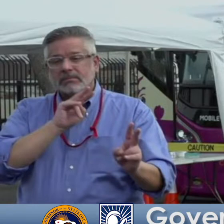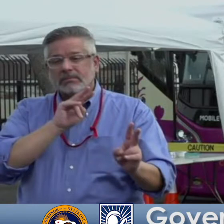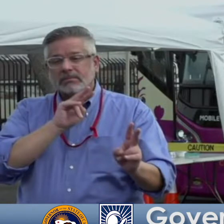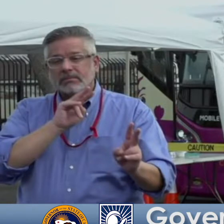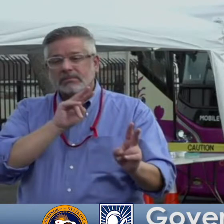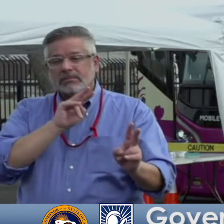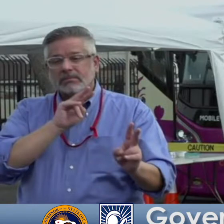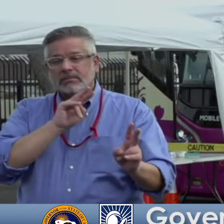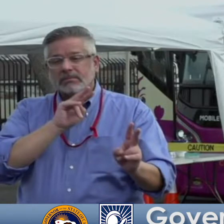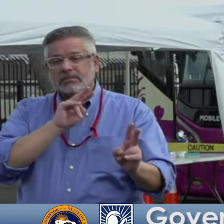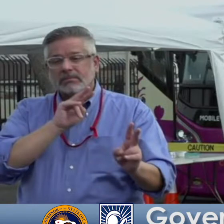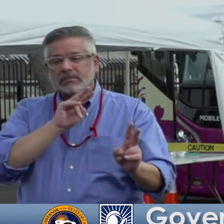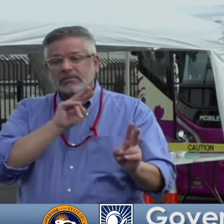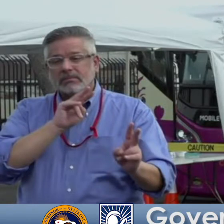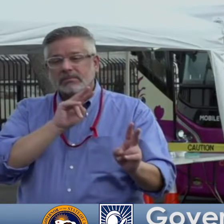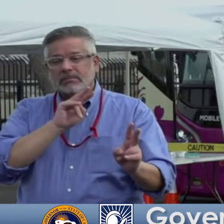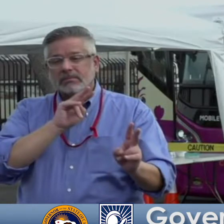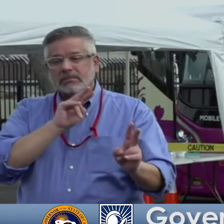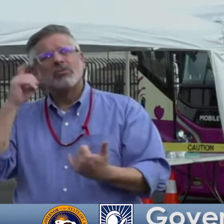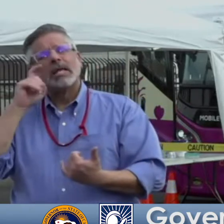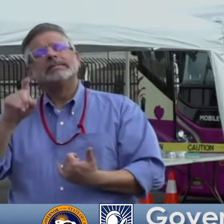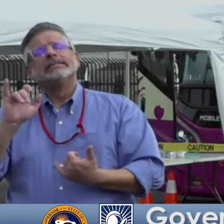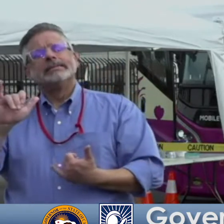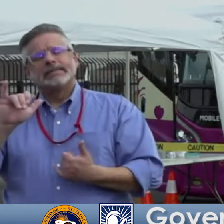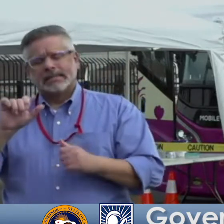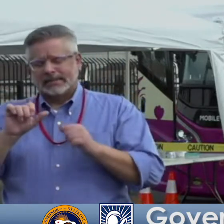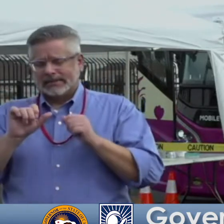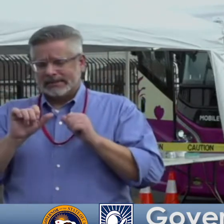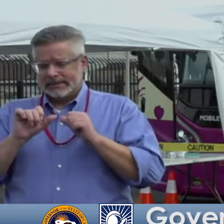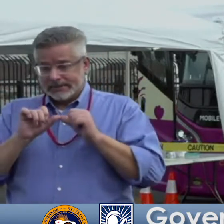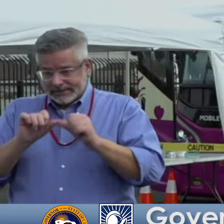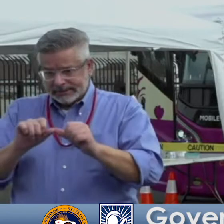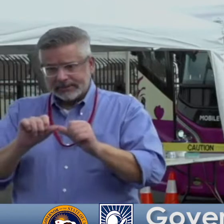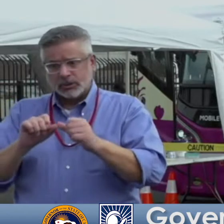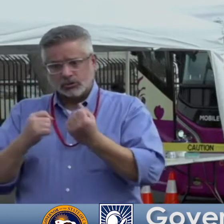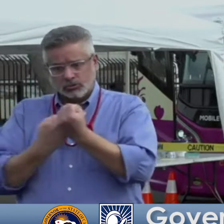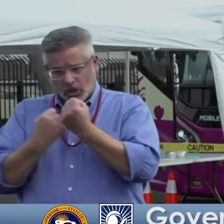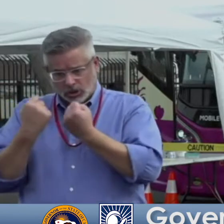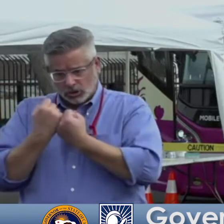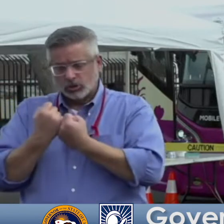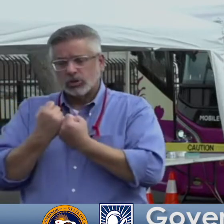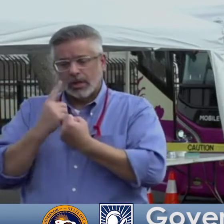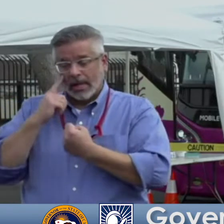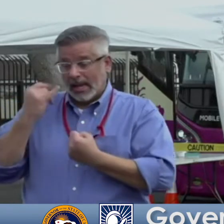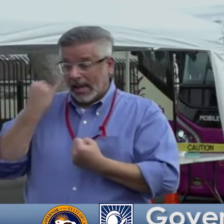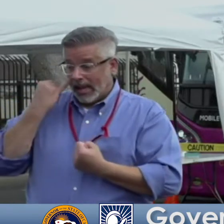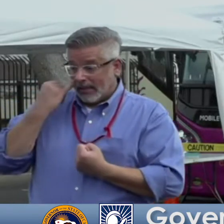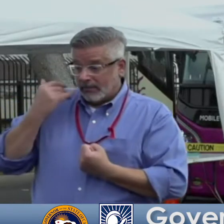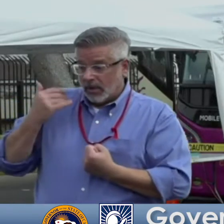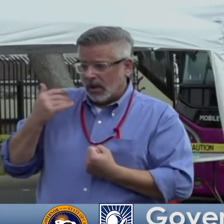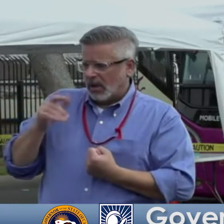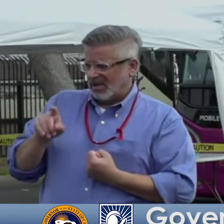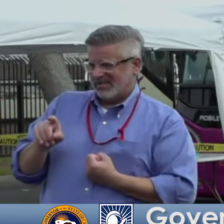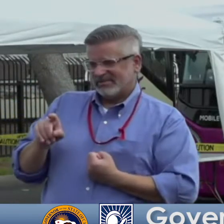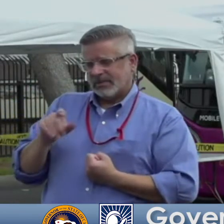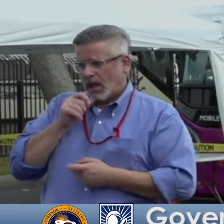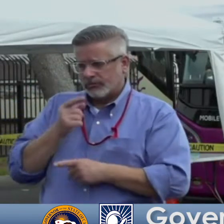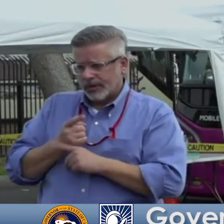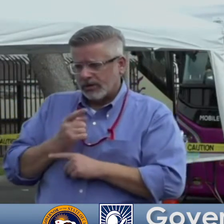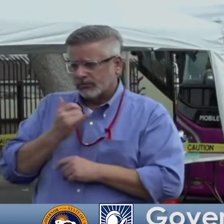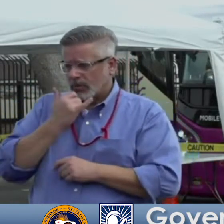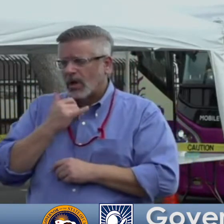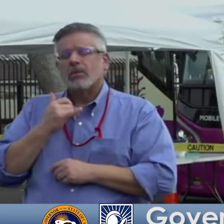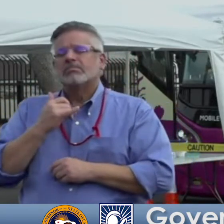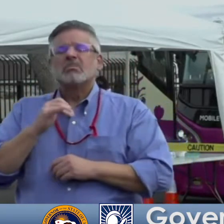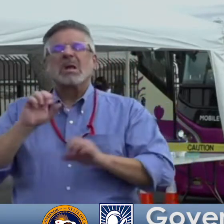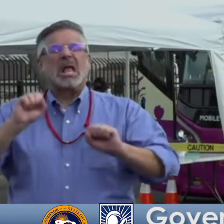permanent infrastructure moving forward so that if our gut is wrong or the modeling is wrong, that we're prepared to move in real time as it relates